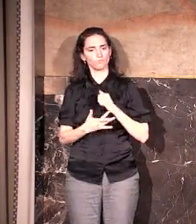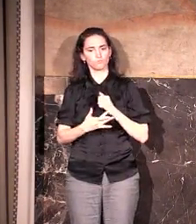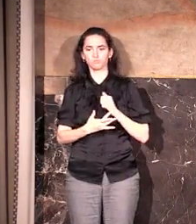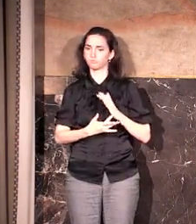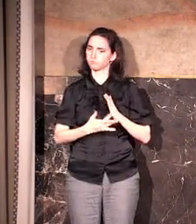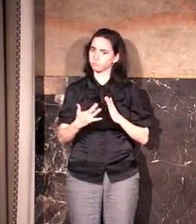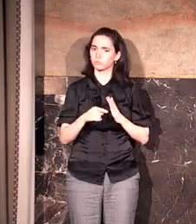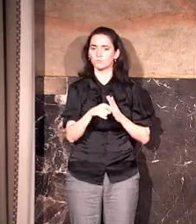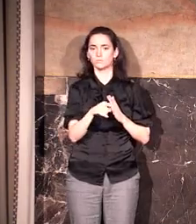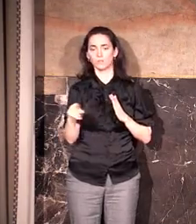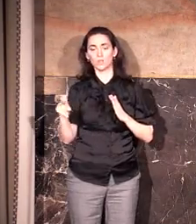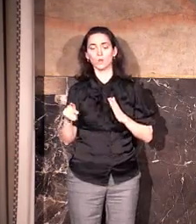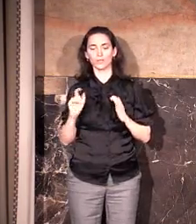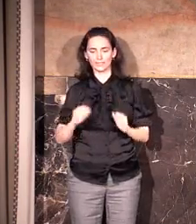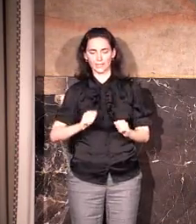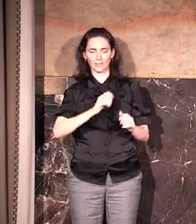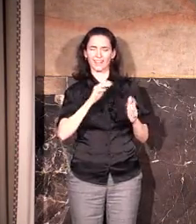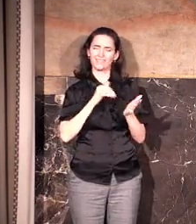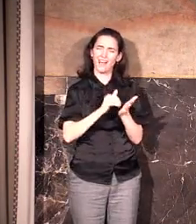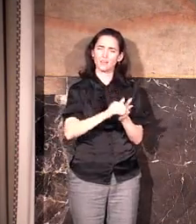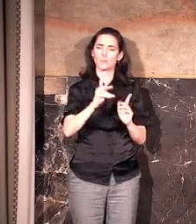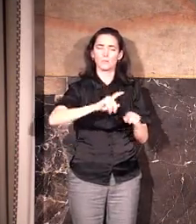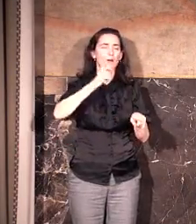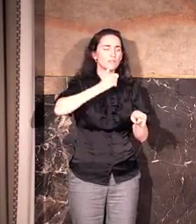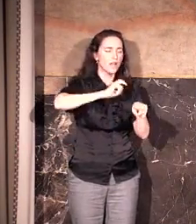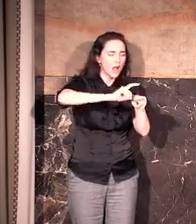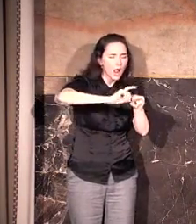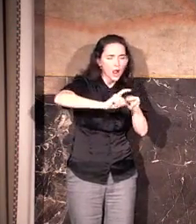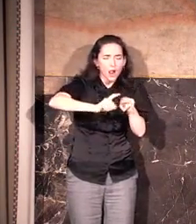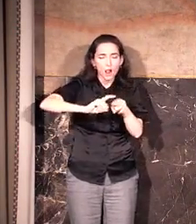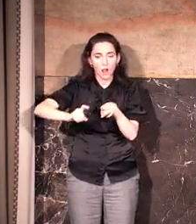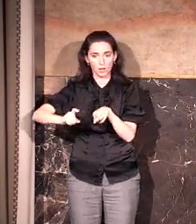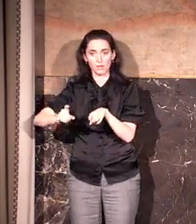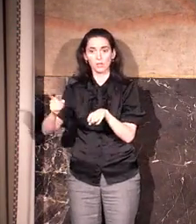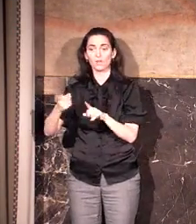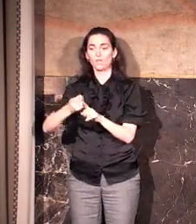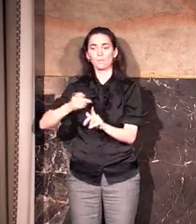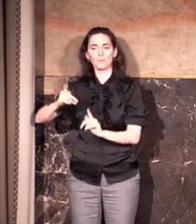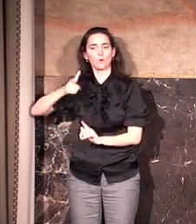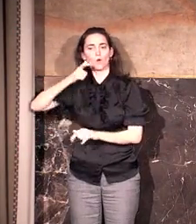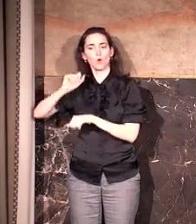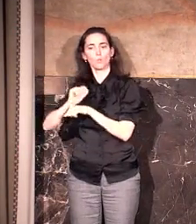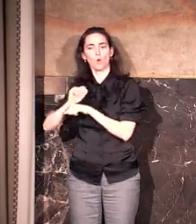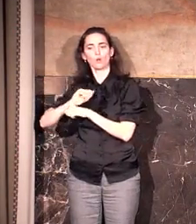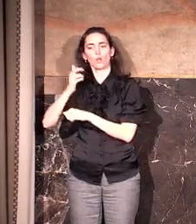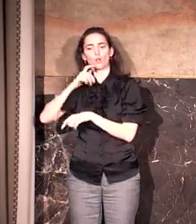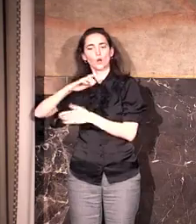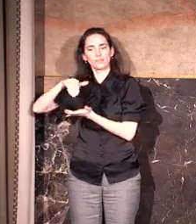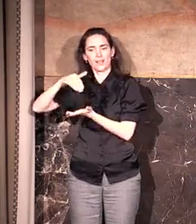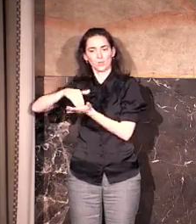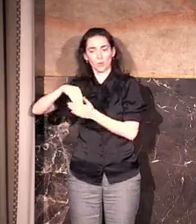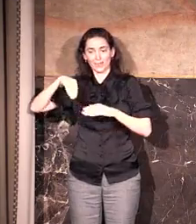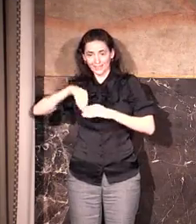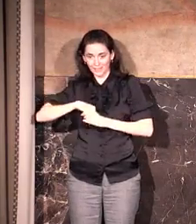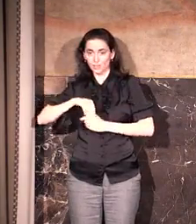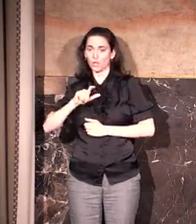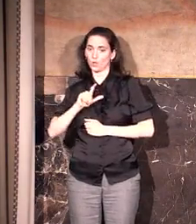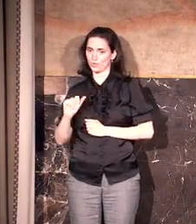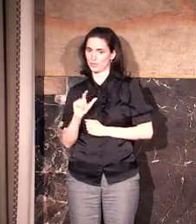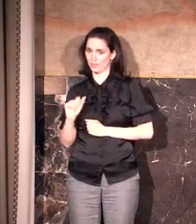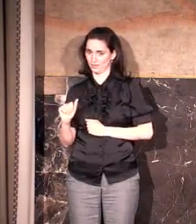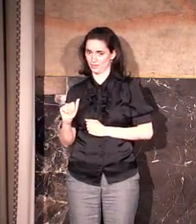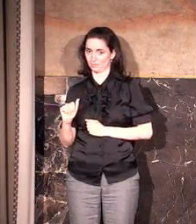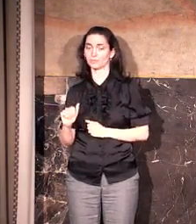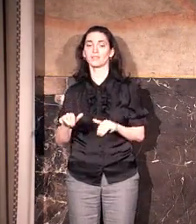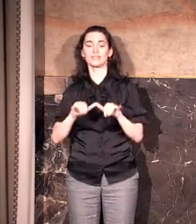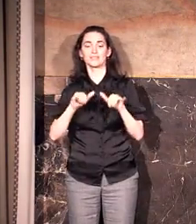calling thousands of contacts every day from call center agents here in Louisiana. The system will be set